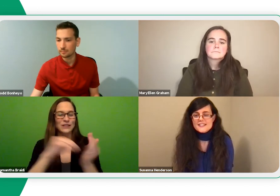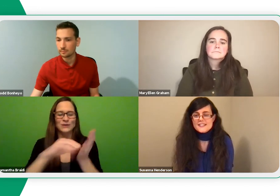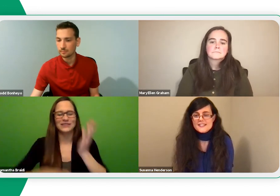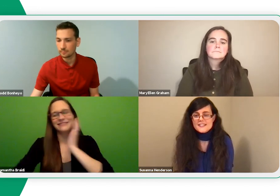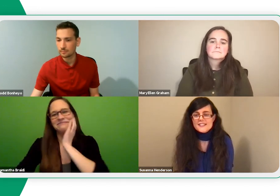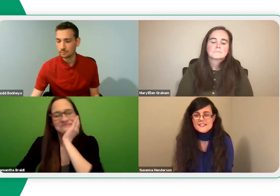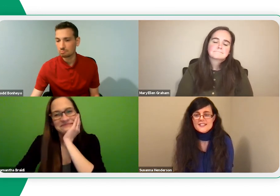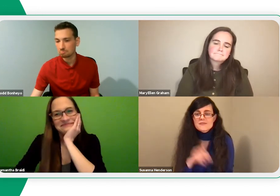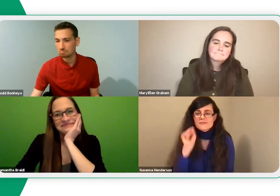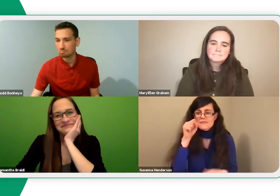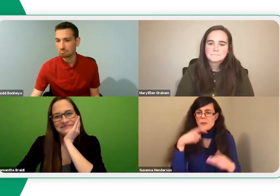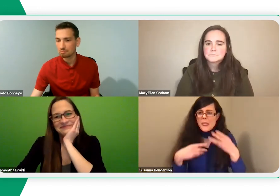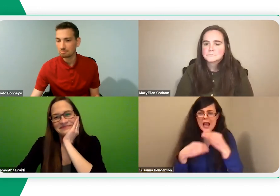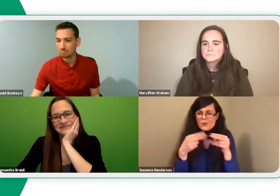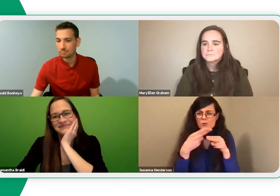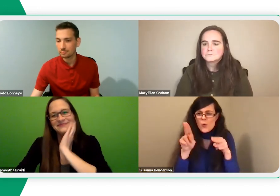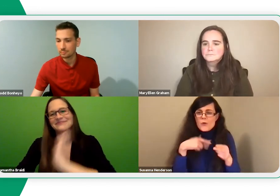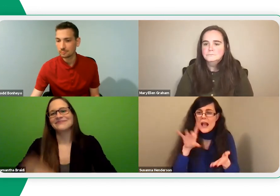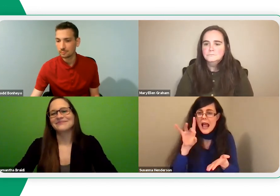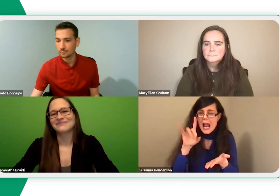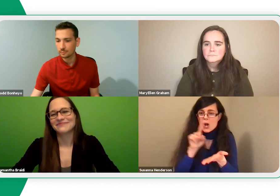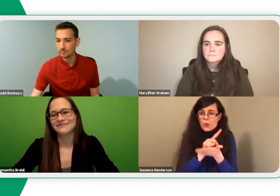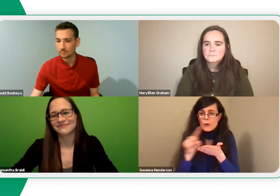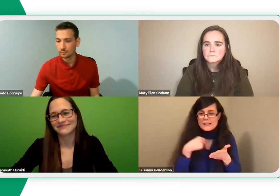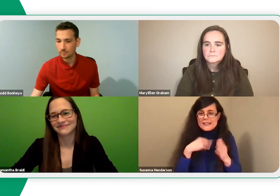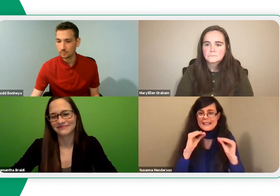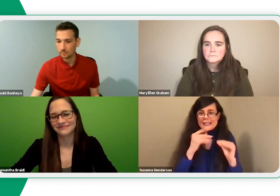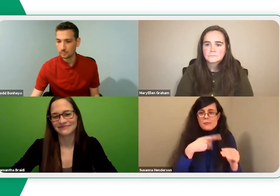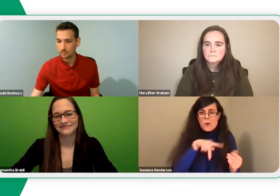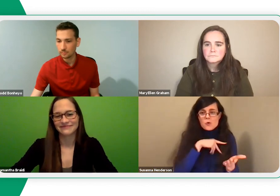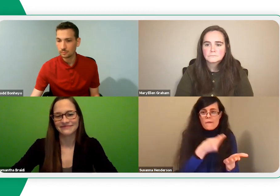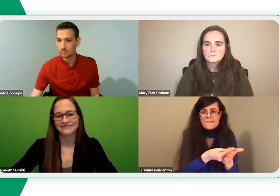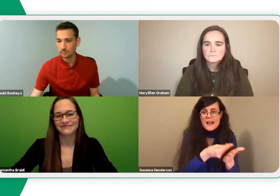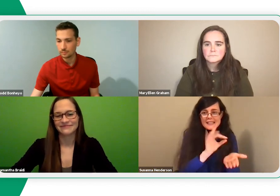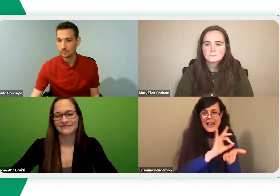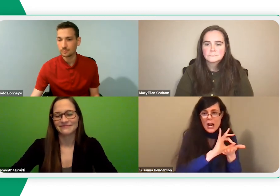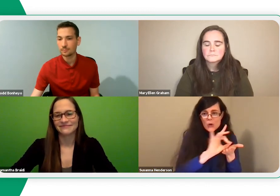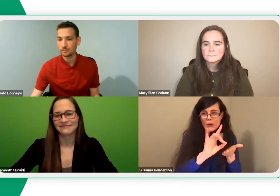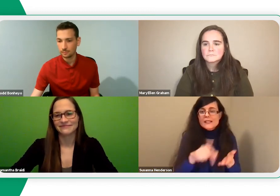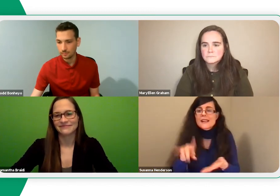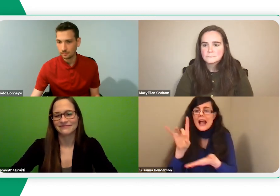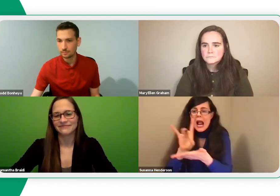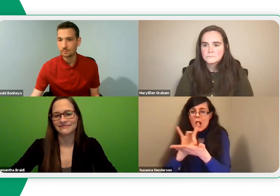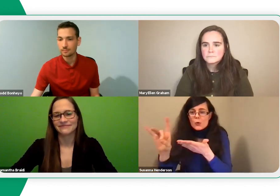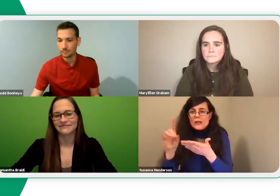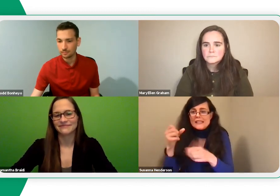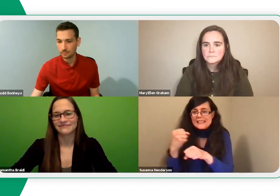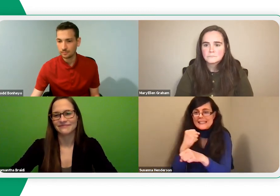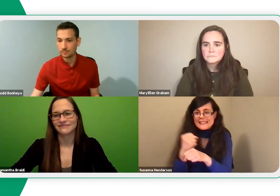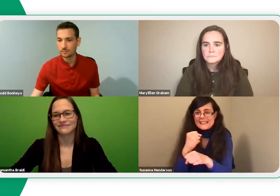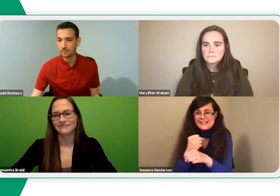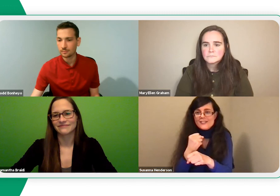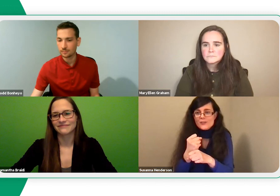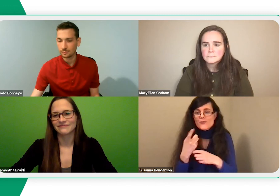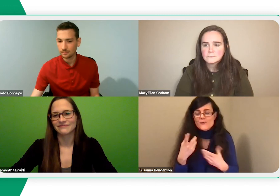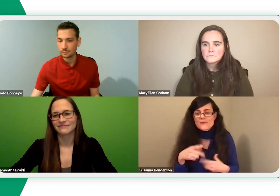youth, of course, it would take more than one semester of personal finance at the high school level. This is Susanna. We have an